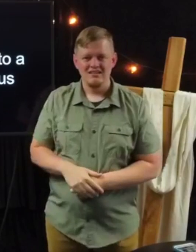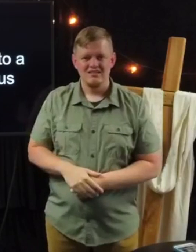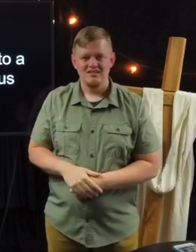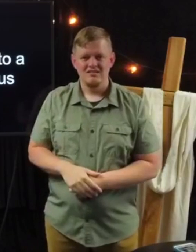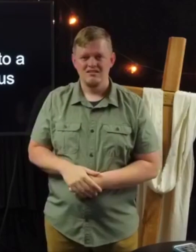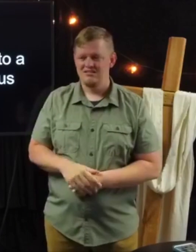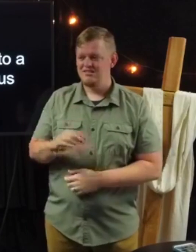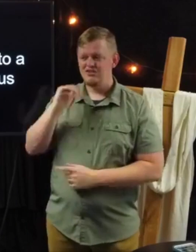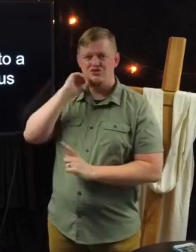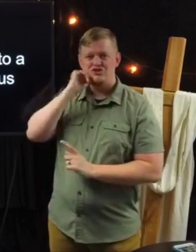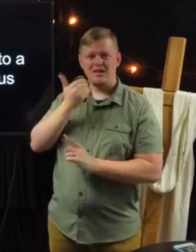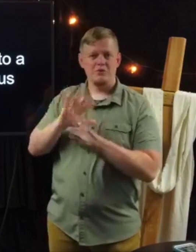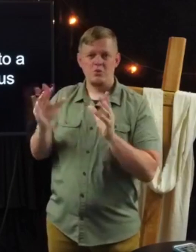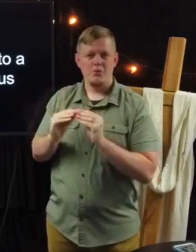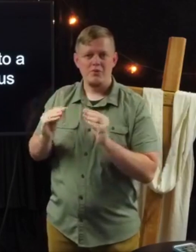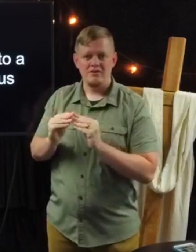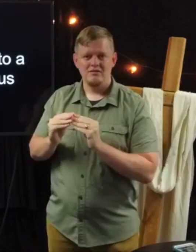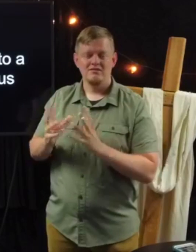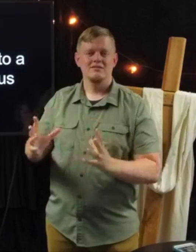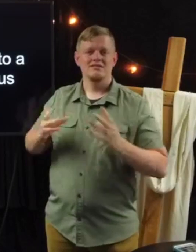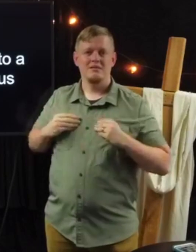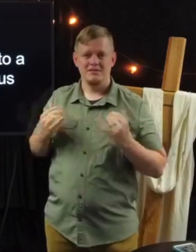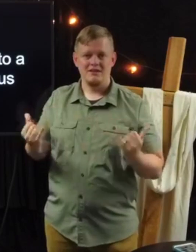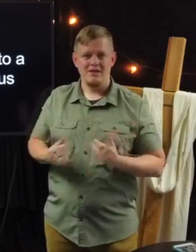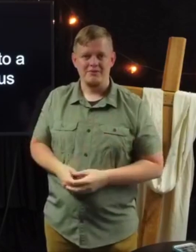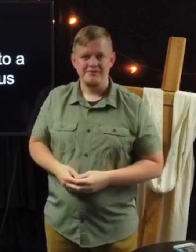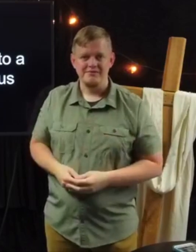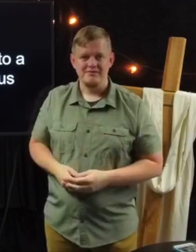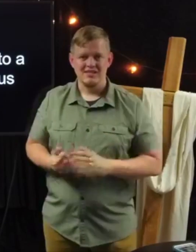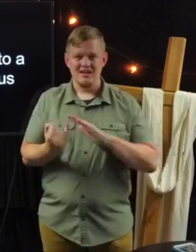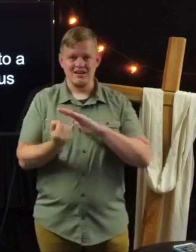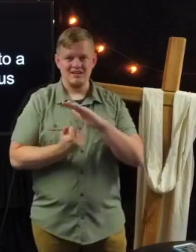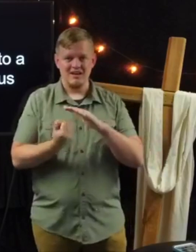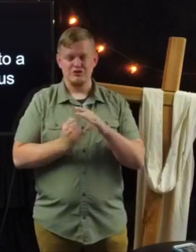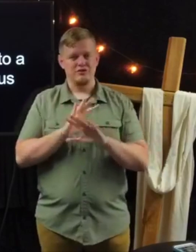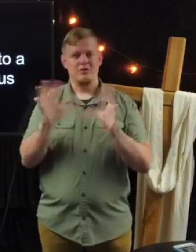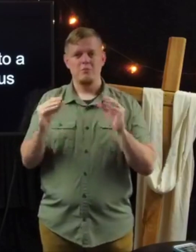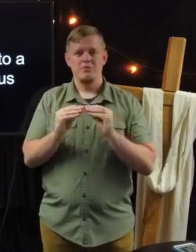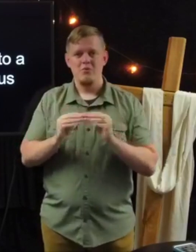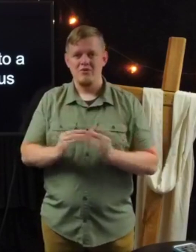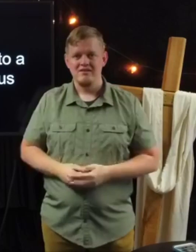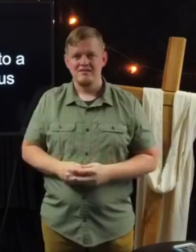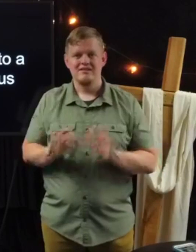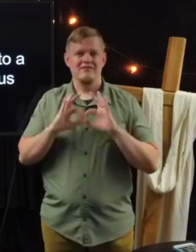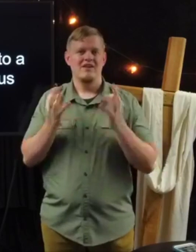completely. That shame is no more. There's acceptance now. That isolation is no more.